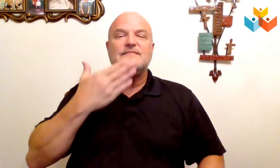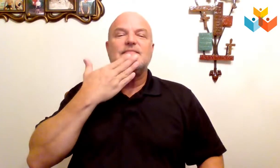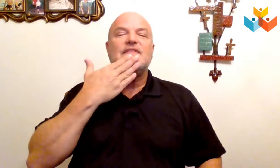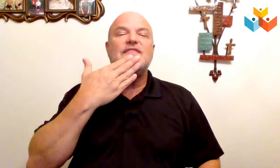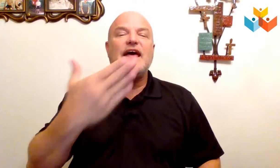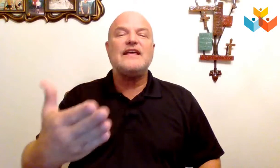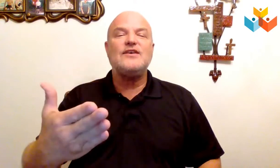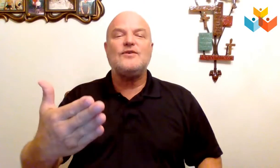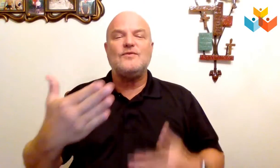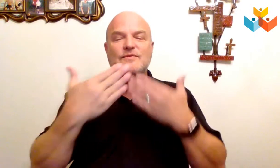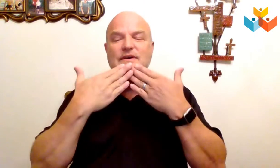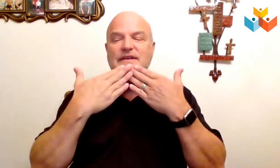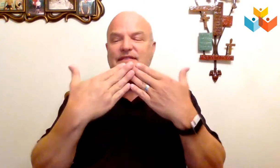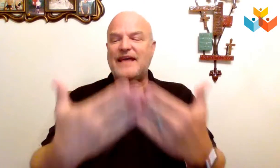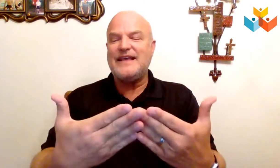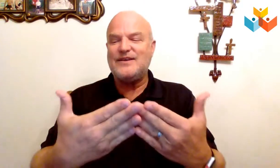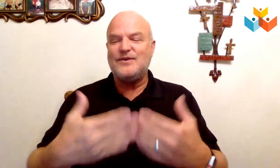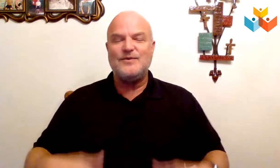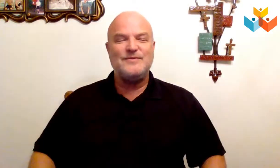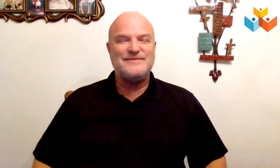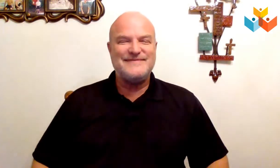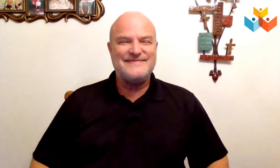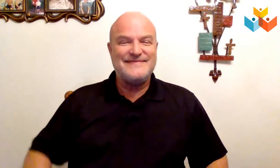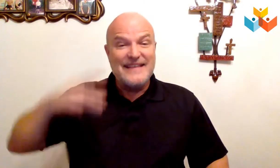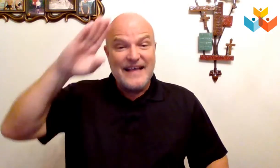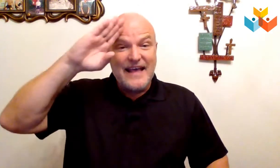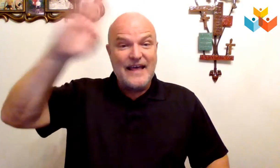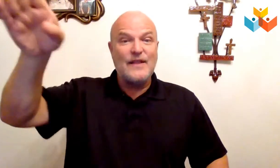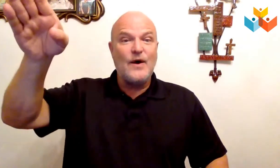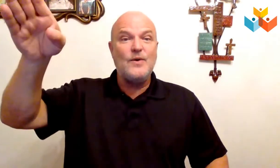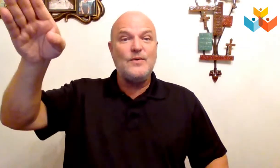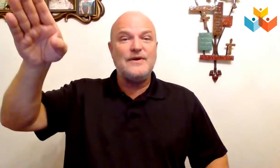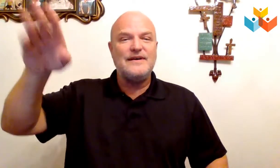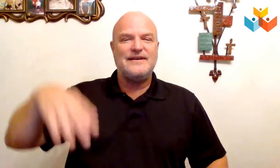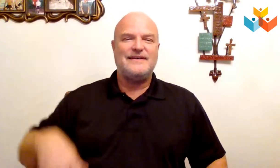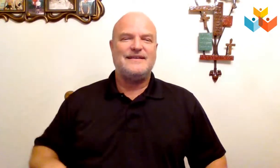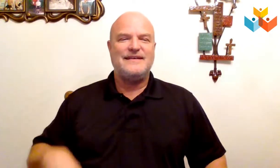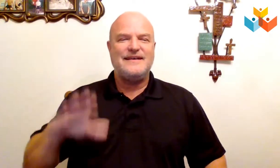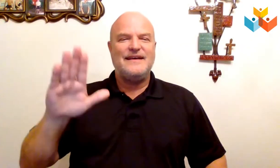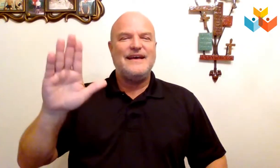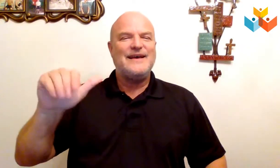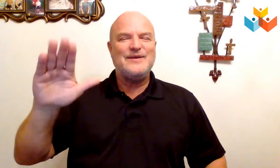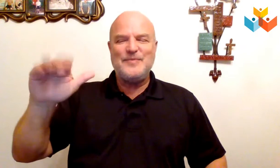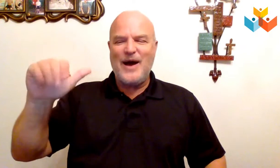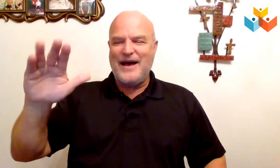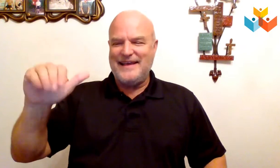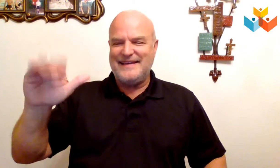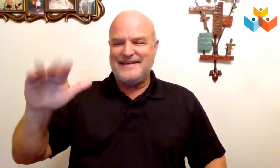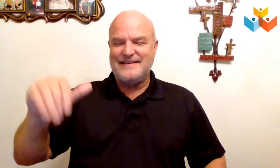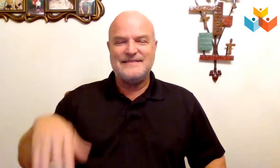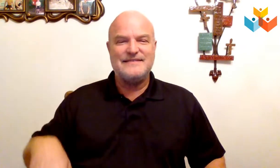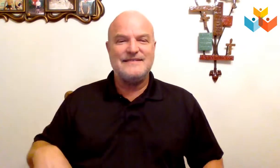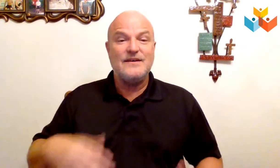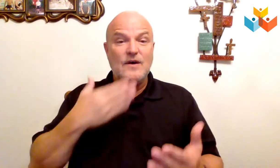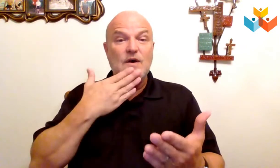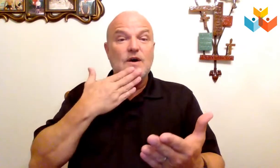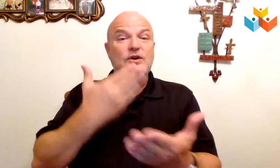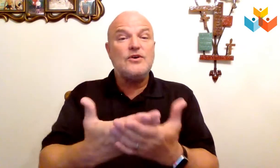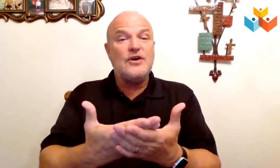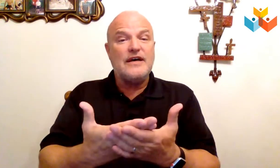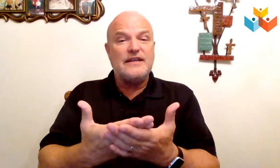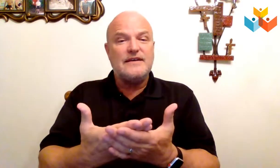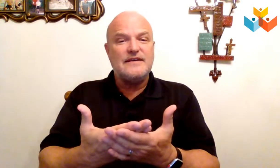Help me. Thank you. Thank you. Hello.